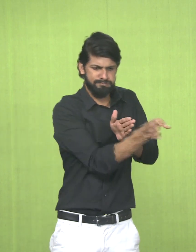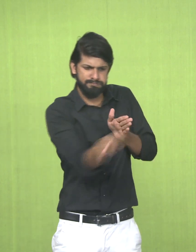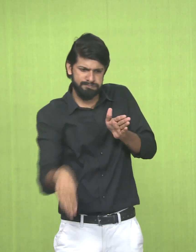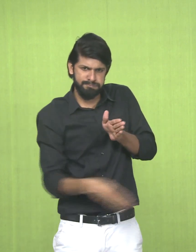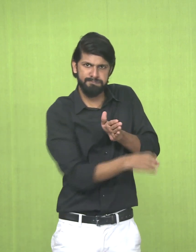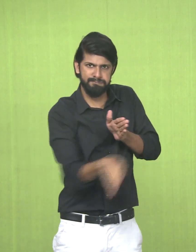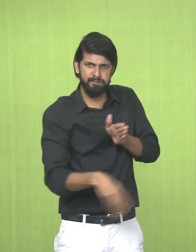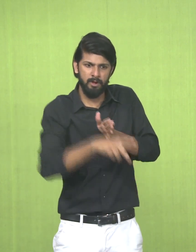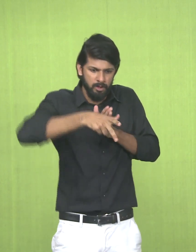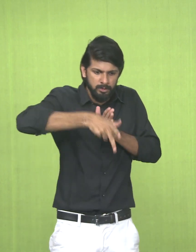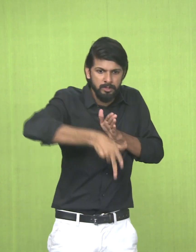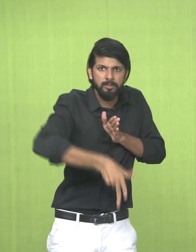Winding means meandering.